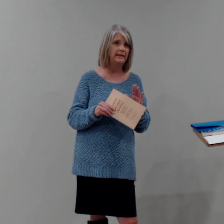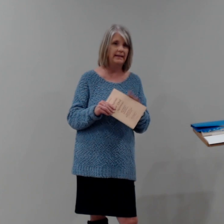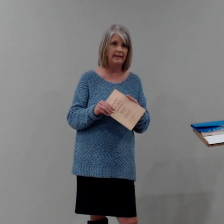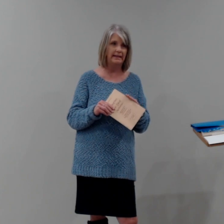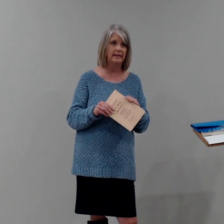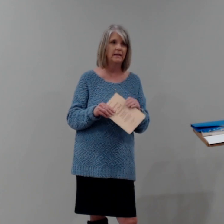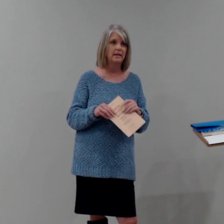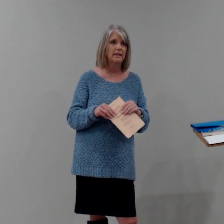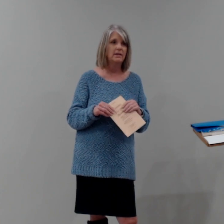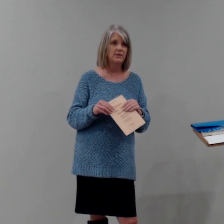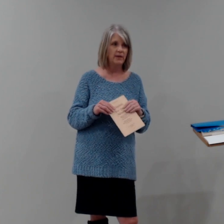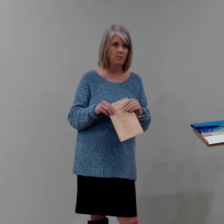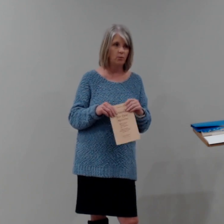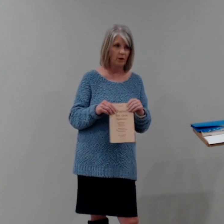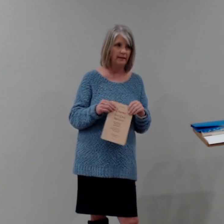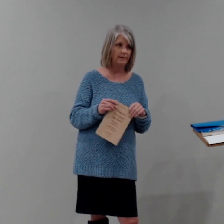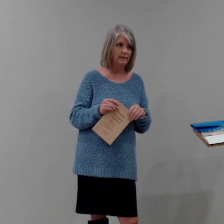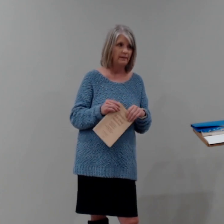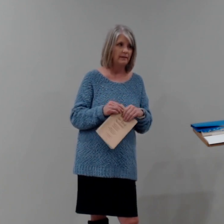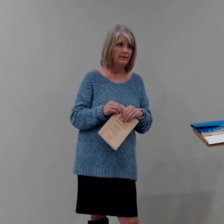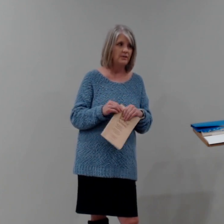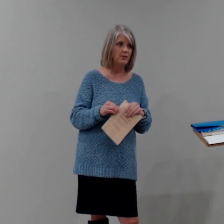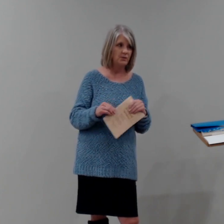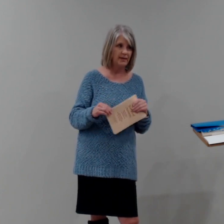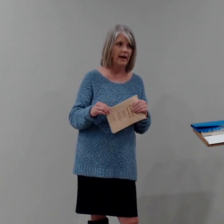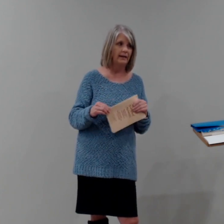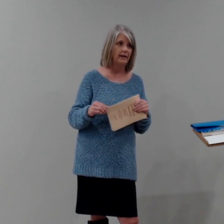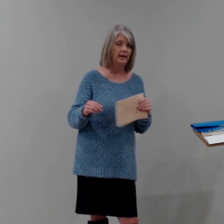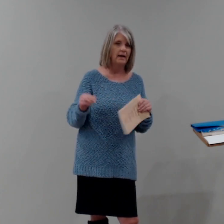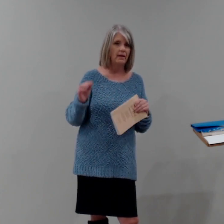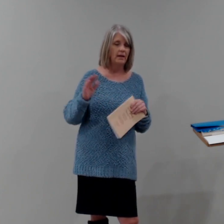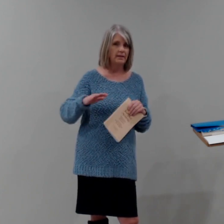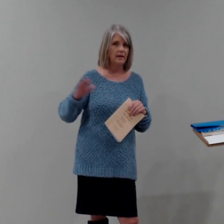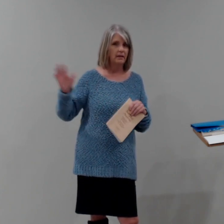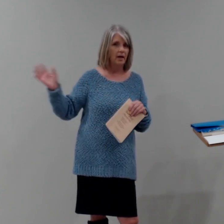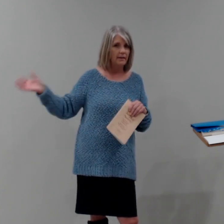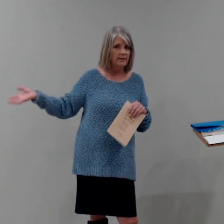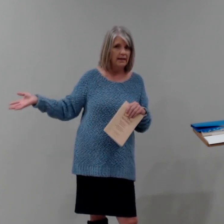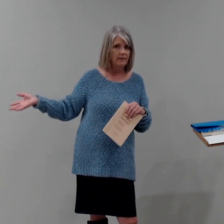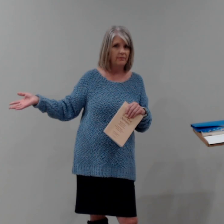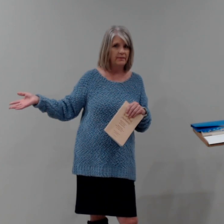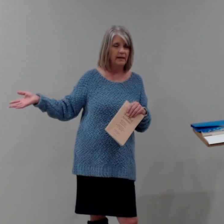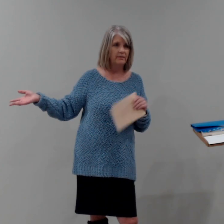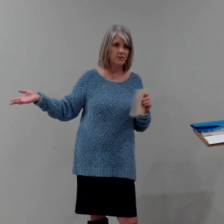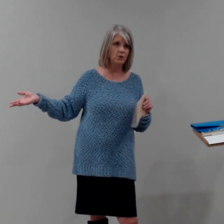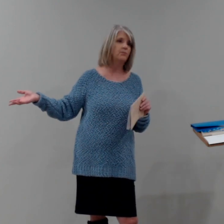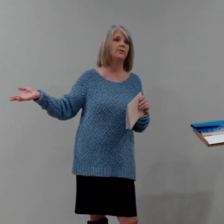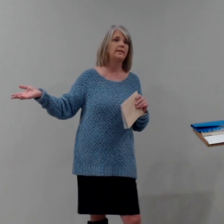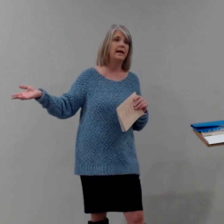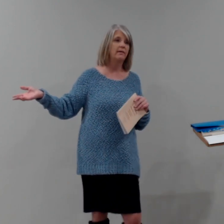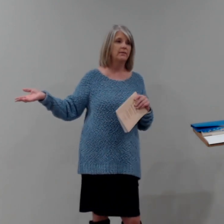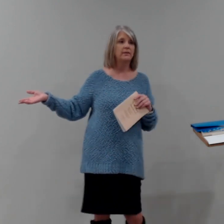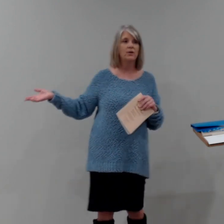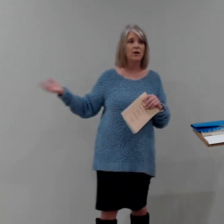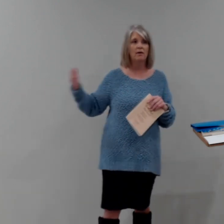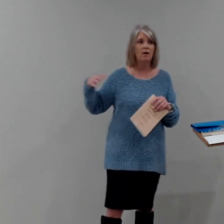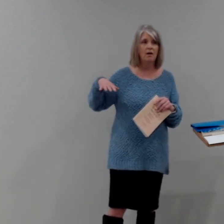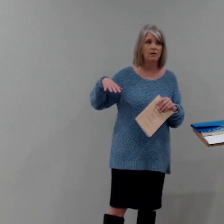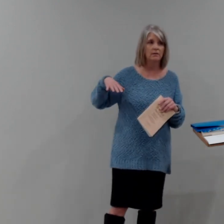need someone to sign. A lot of the deaf down at the school for the deaf, they're not all.